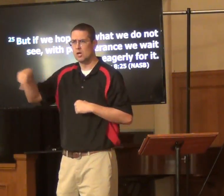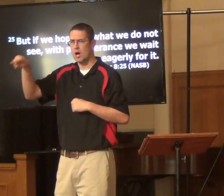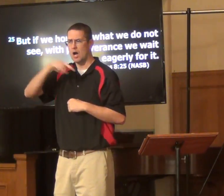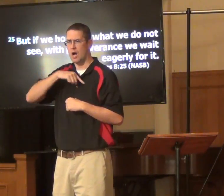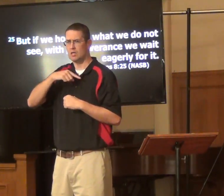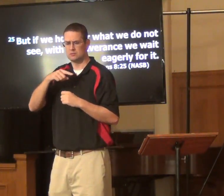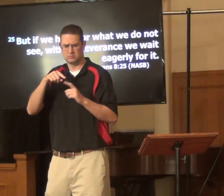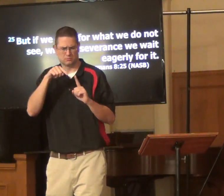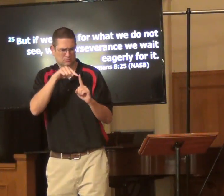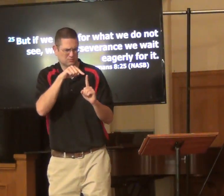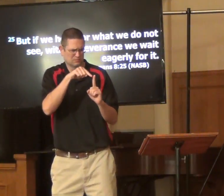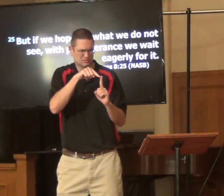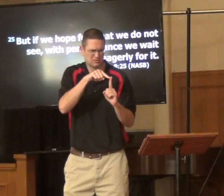has punished us.